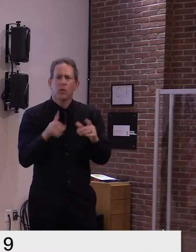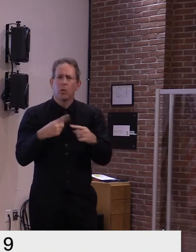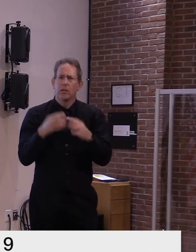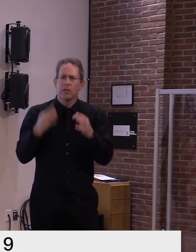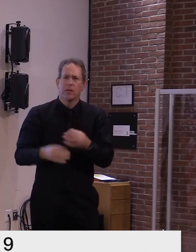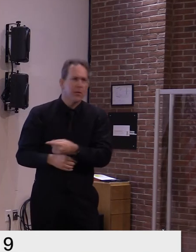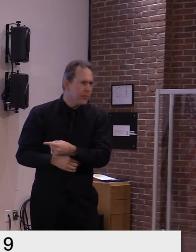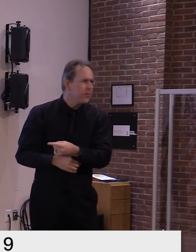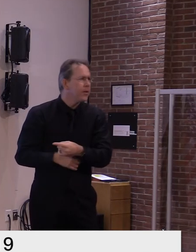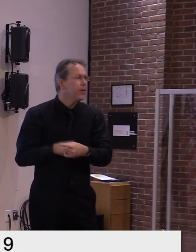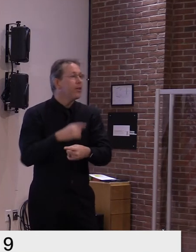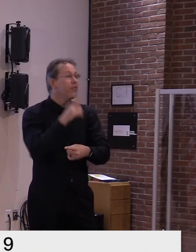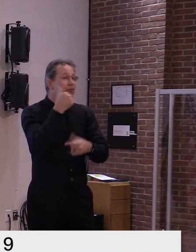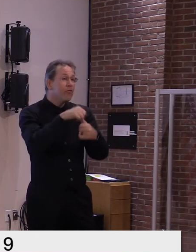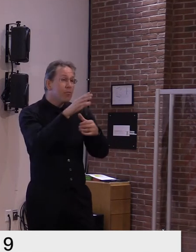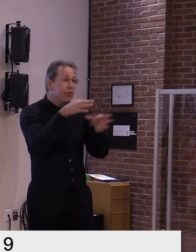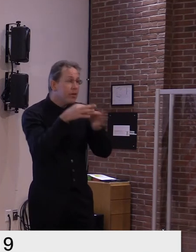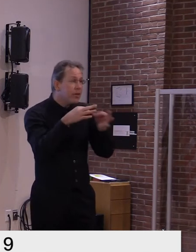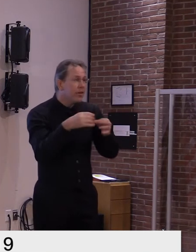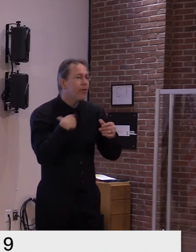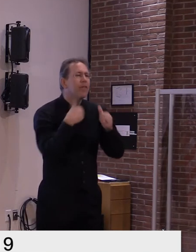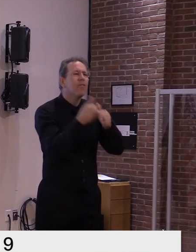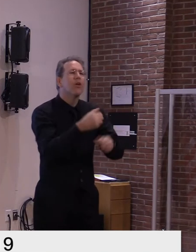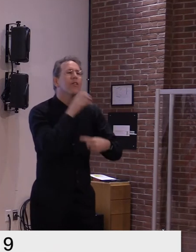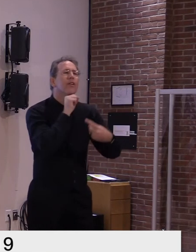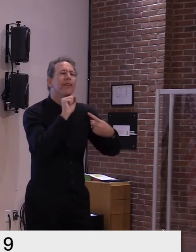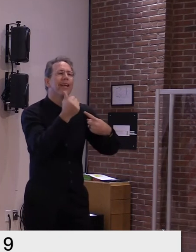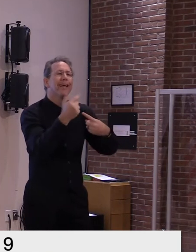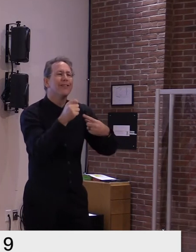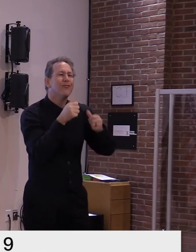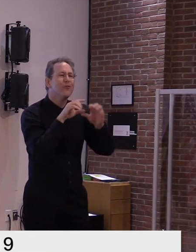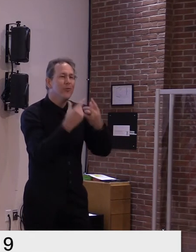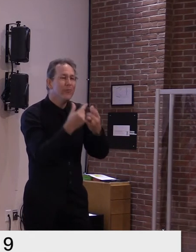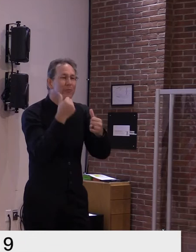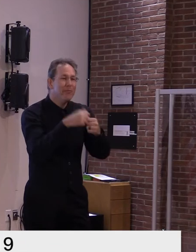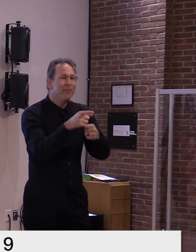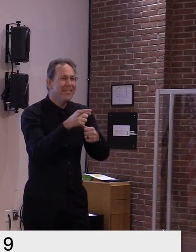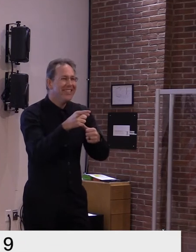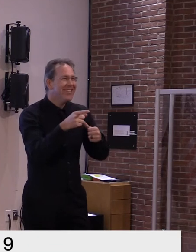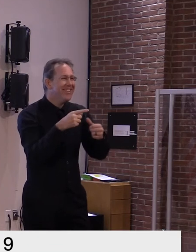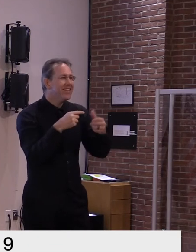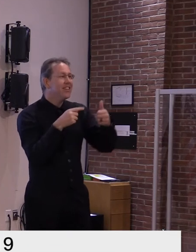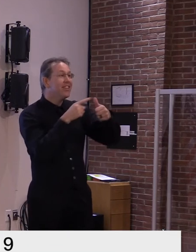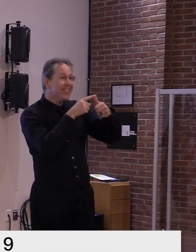our inmate populations fairly. There are some people that would fall in the age band